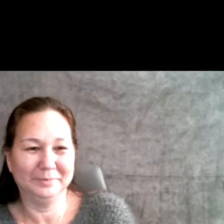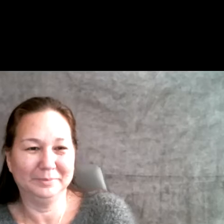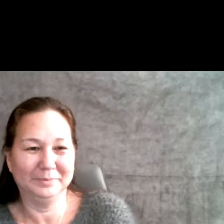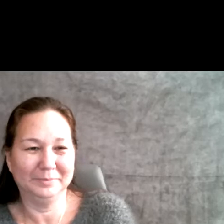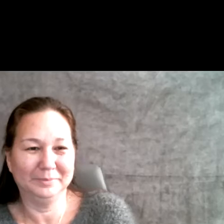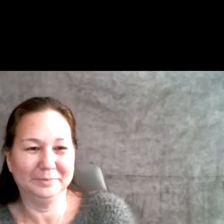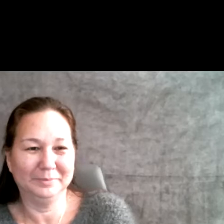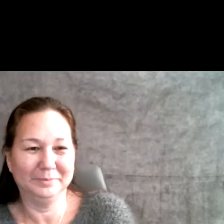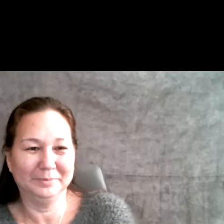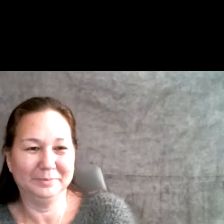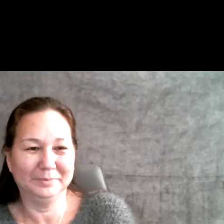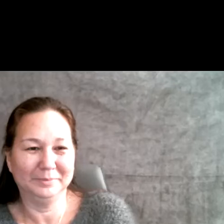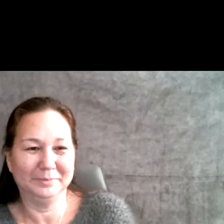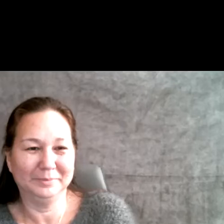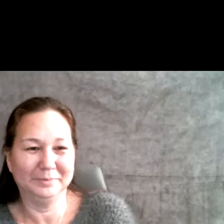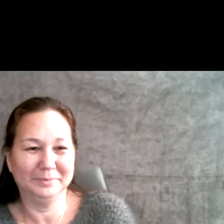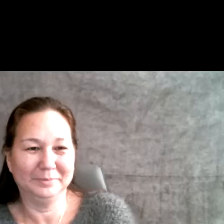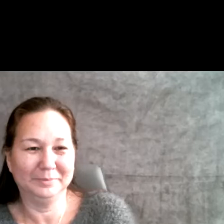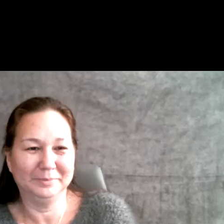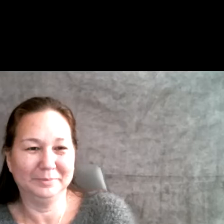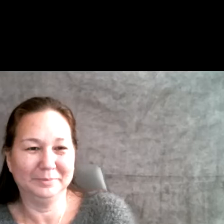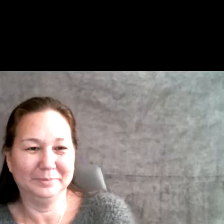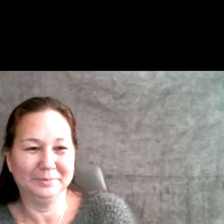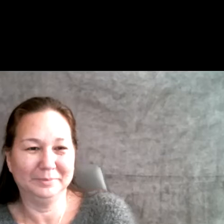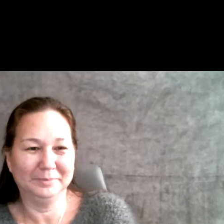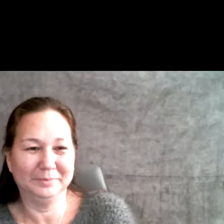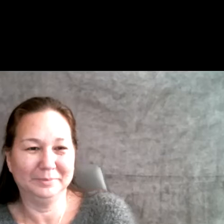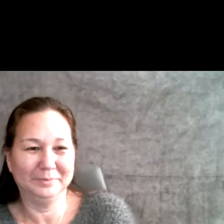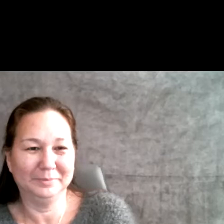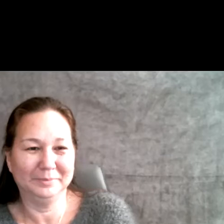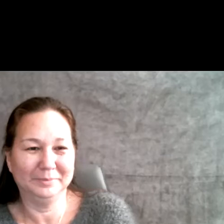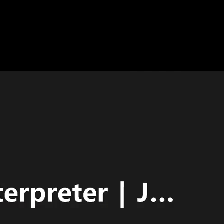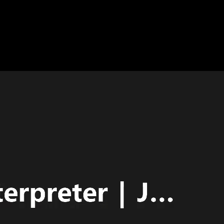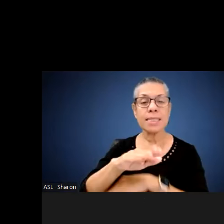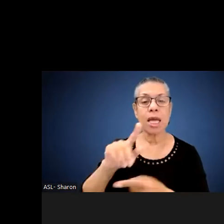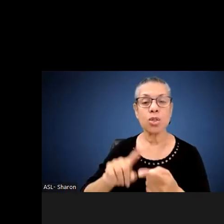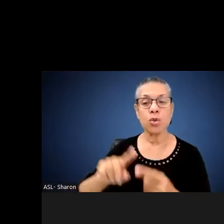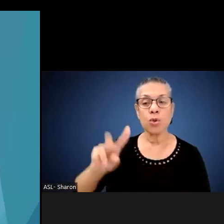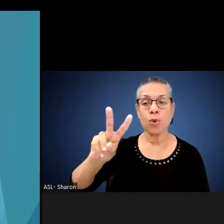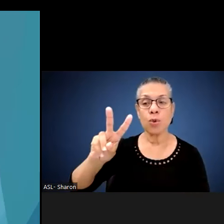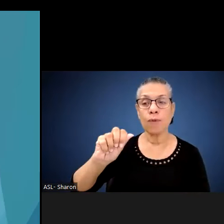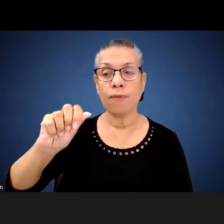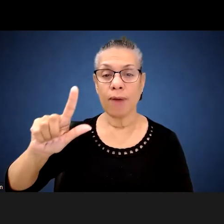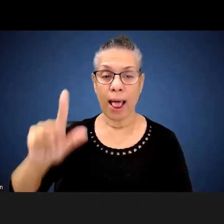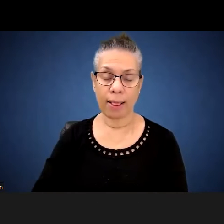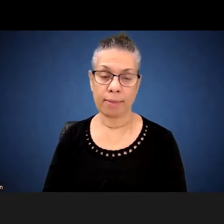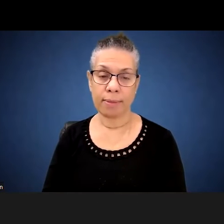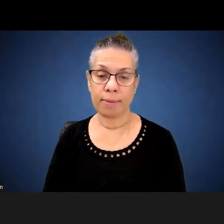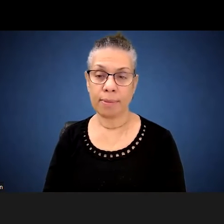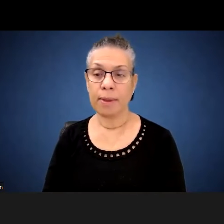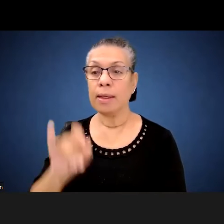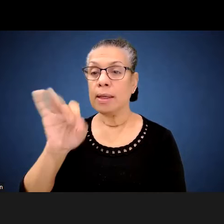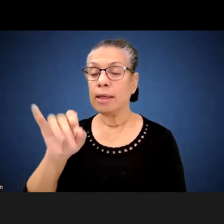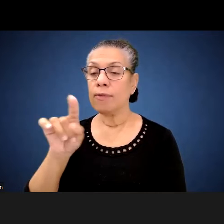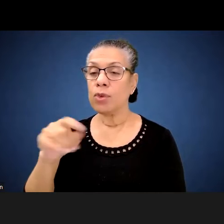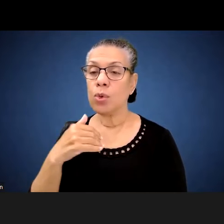there any suggestions for a future agenda item? Please send them to Val. And if you have any other